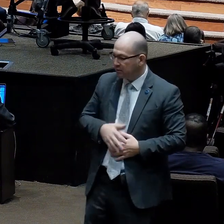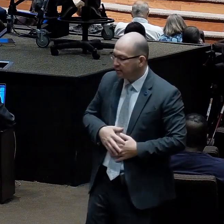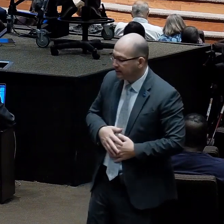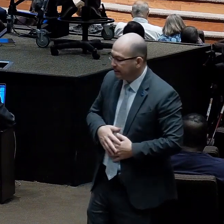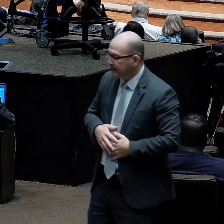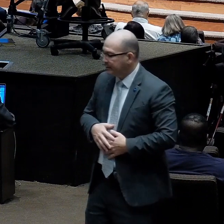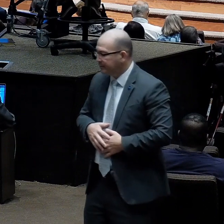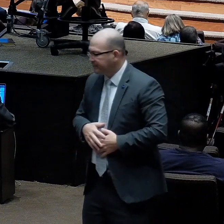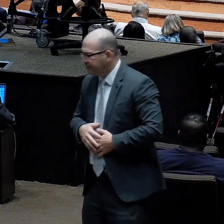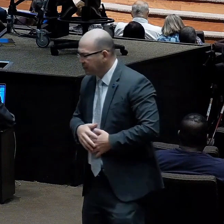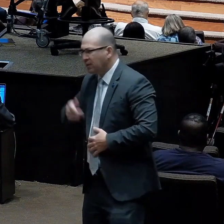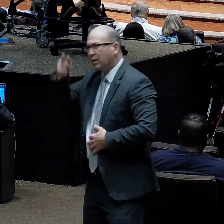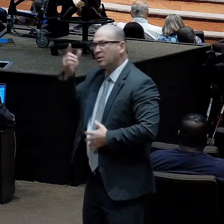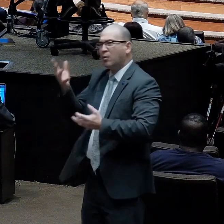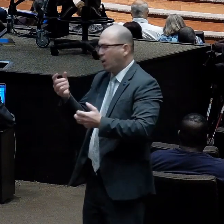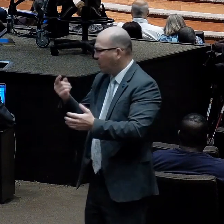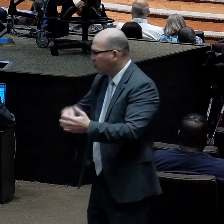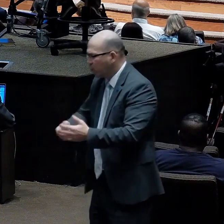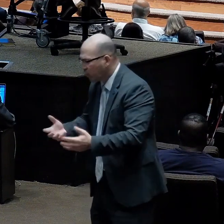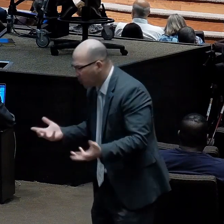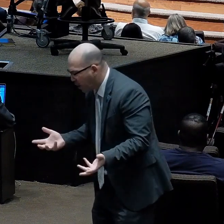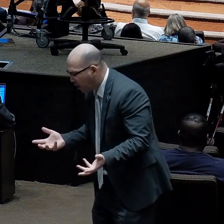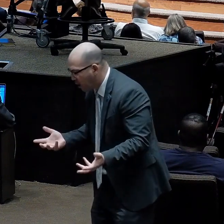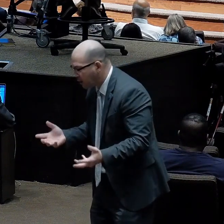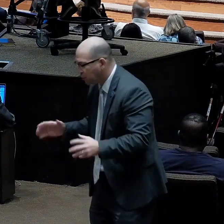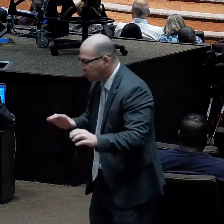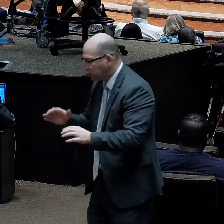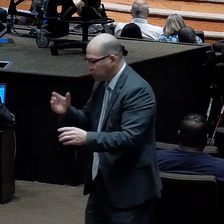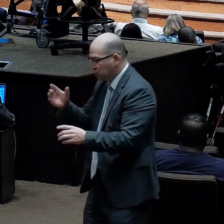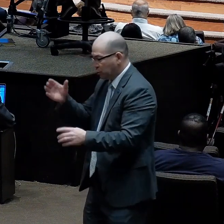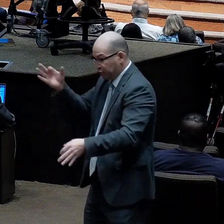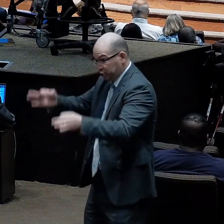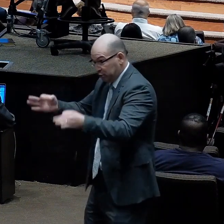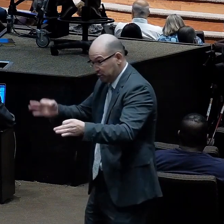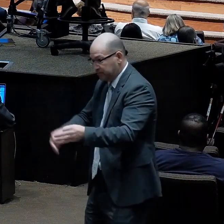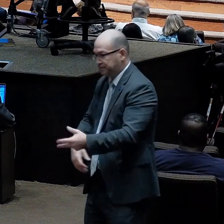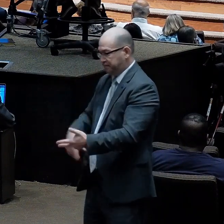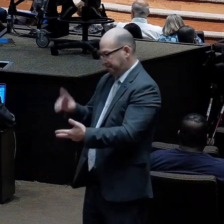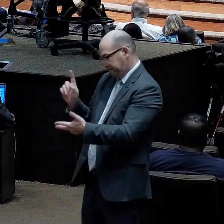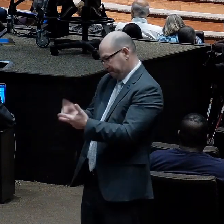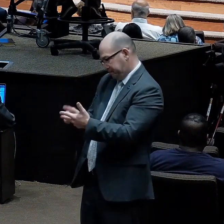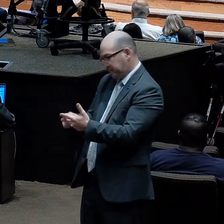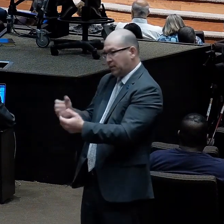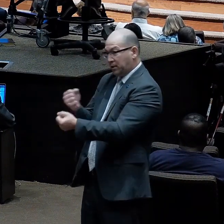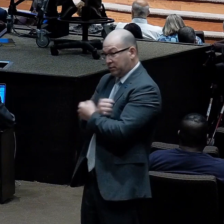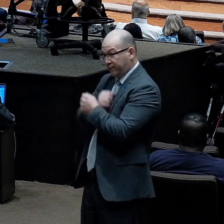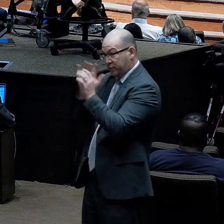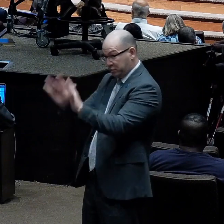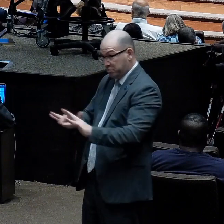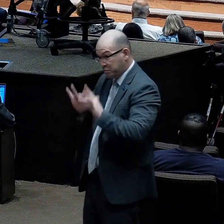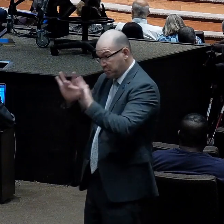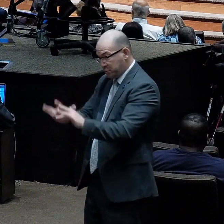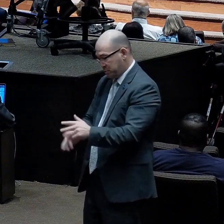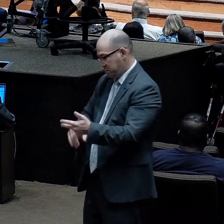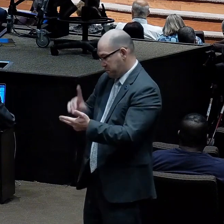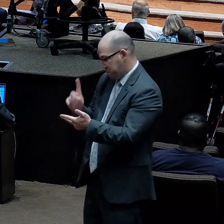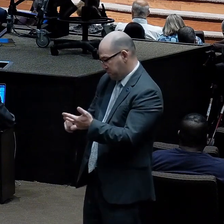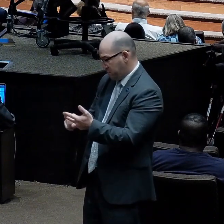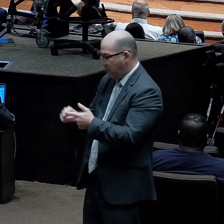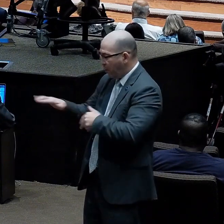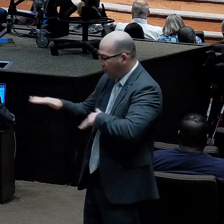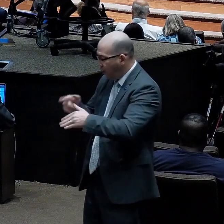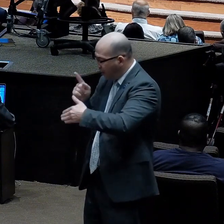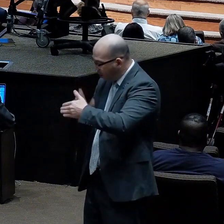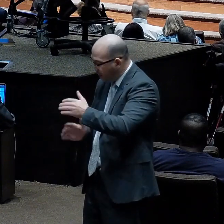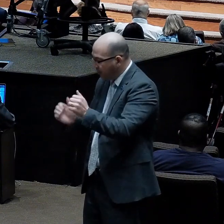What does the Lord require of thee but to do justly and to love mercy and to walk humbly with